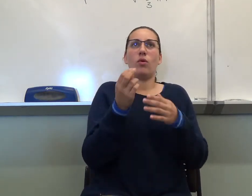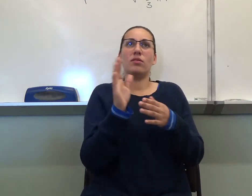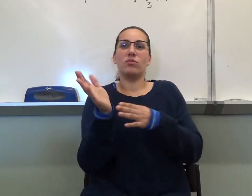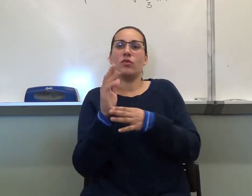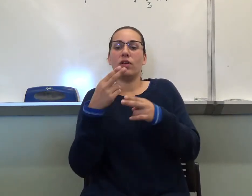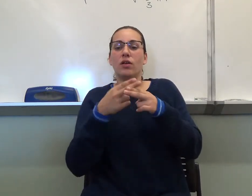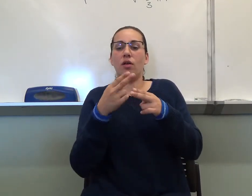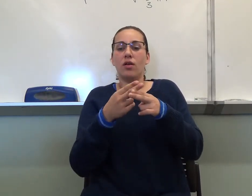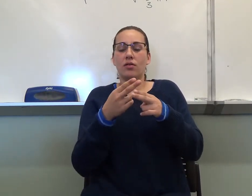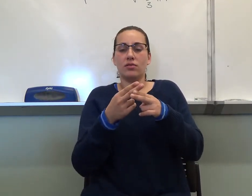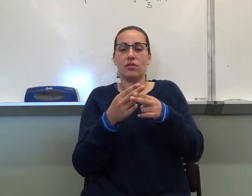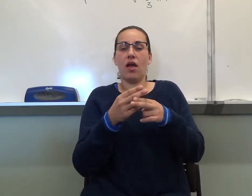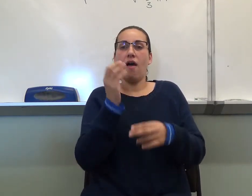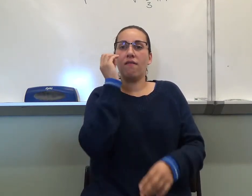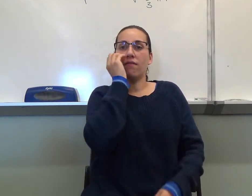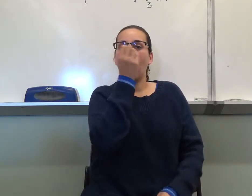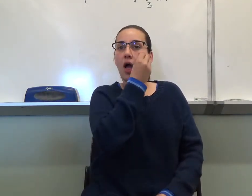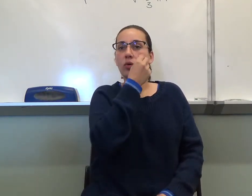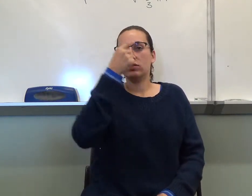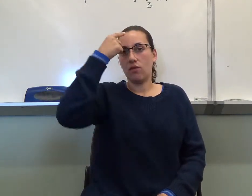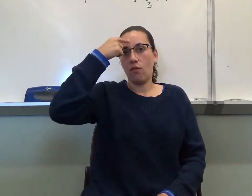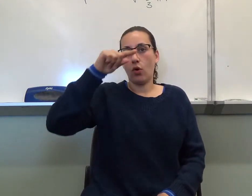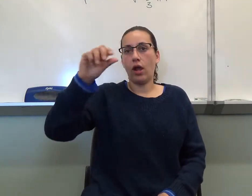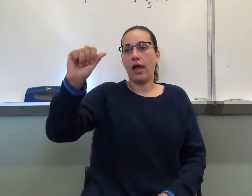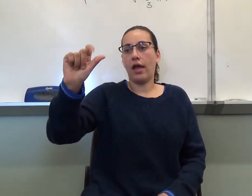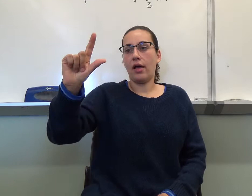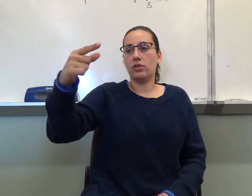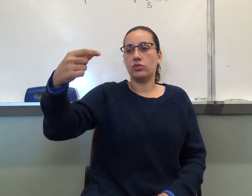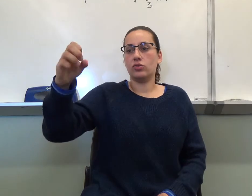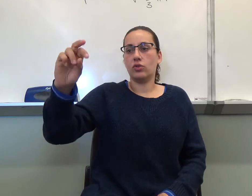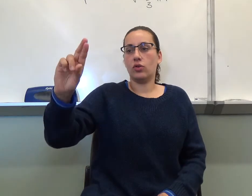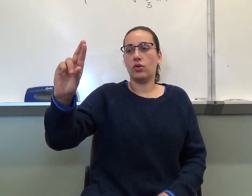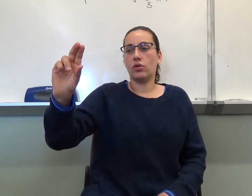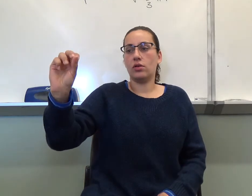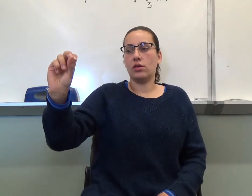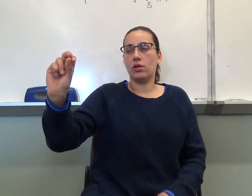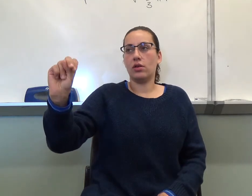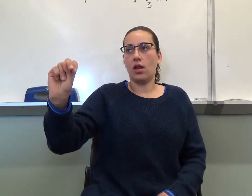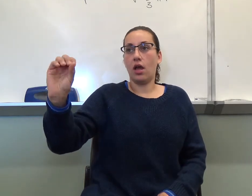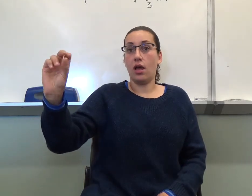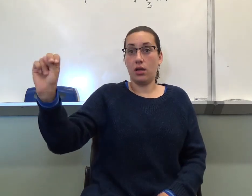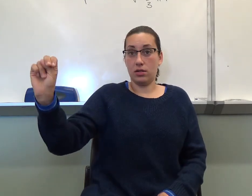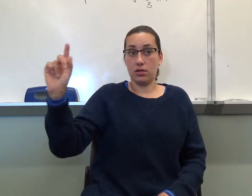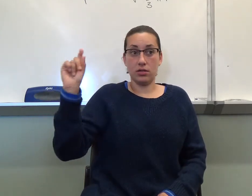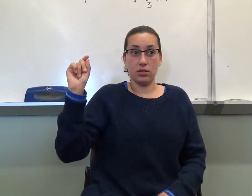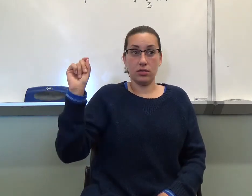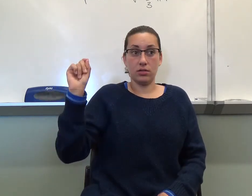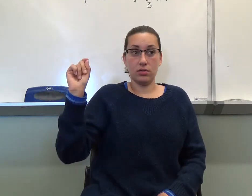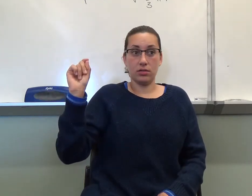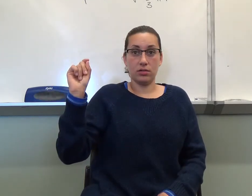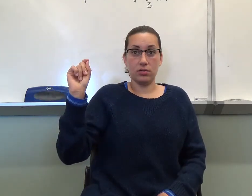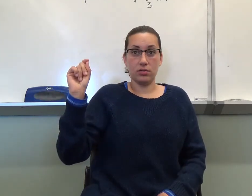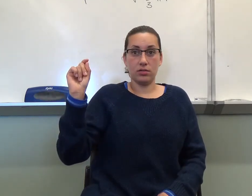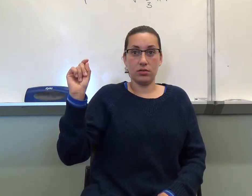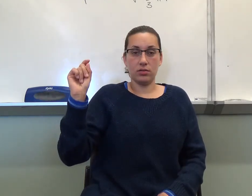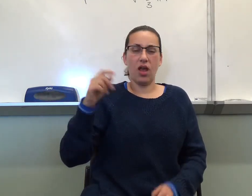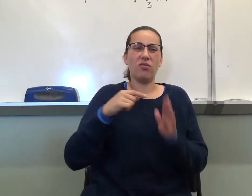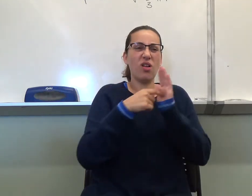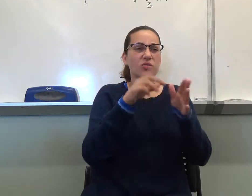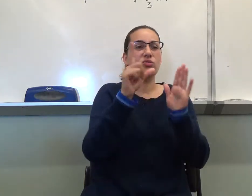present data because they're using the color. The color determines the gender. Blue is male, pink is female. So